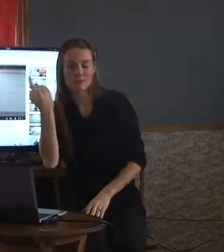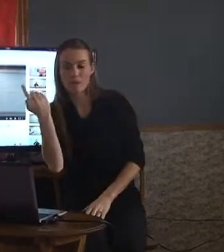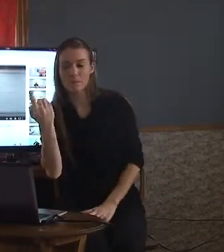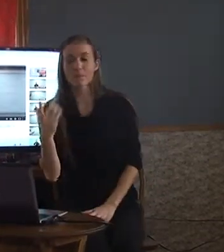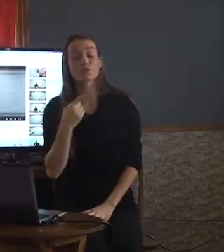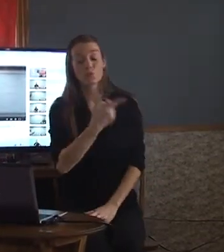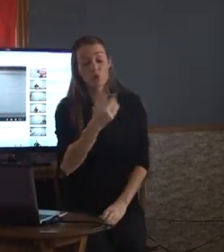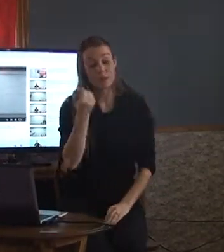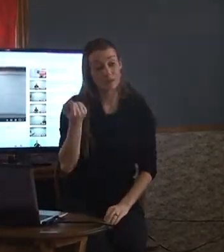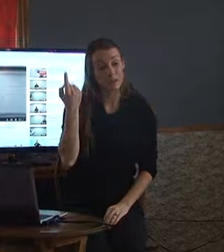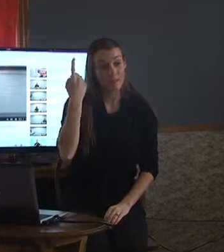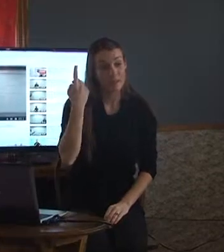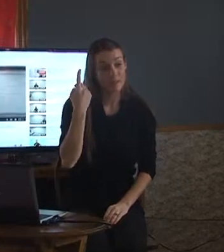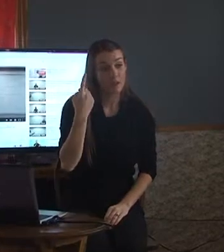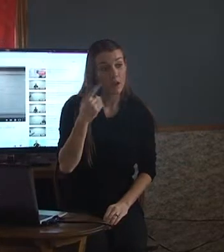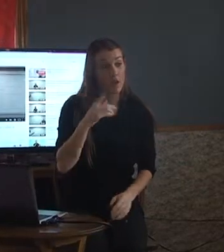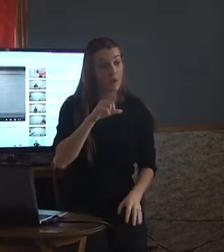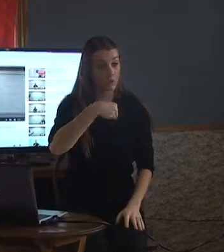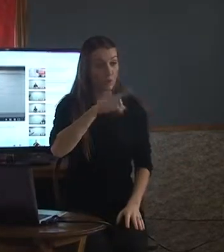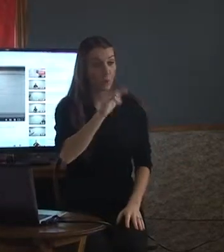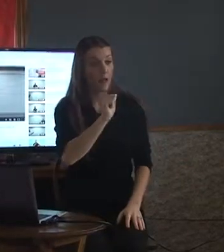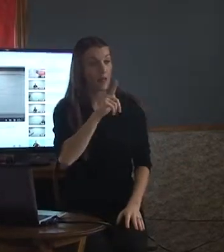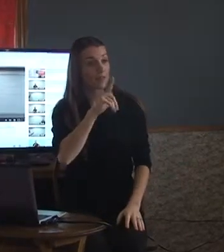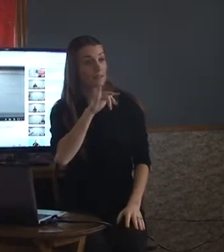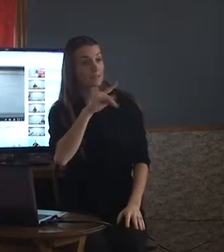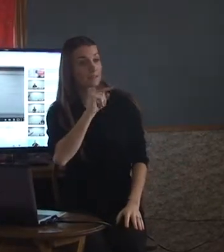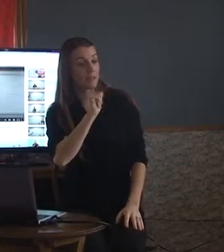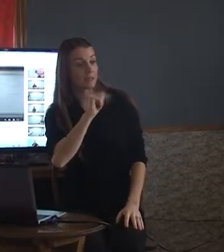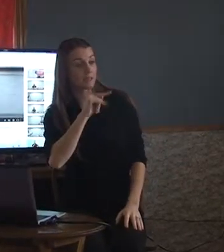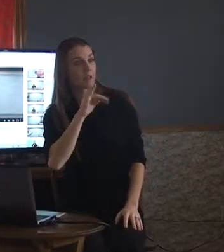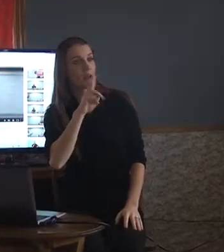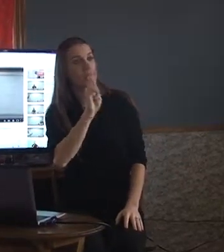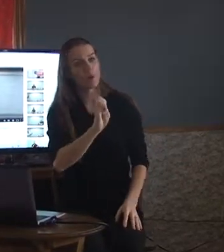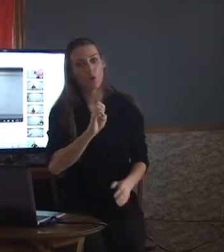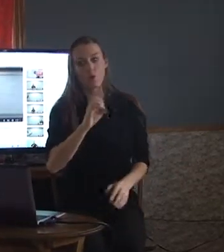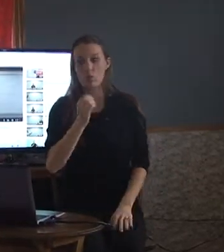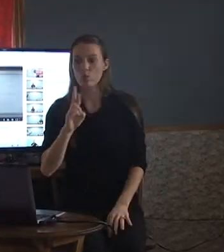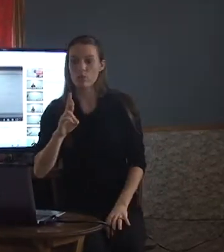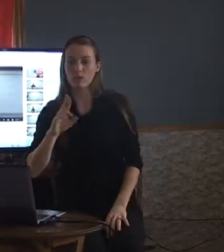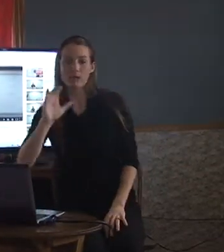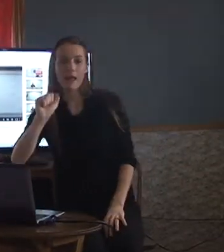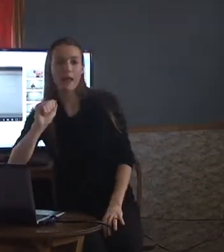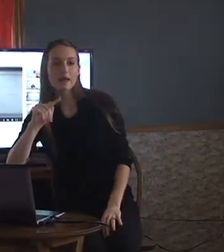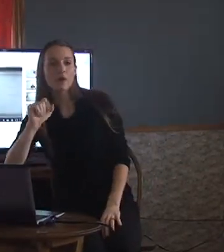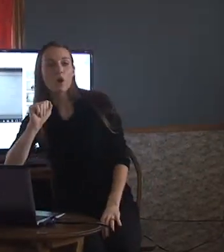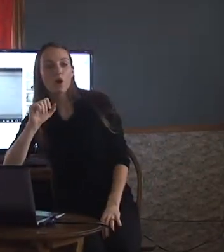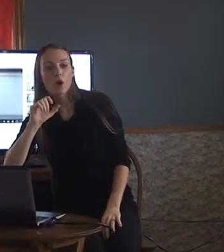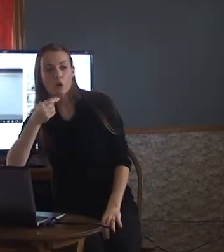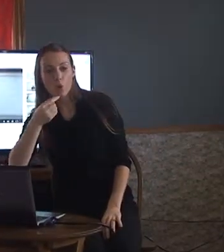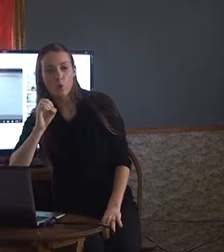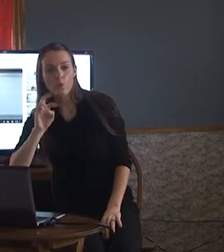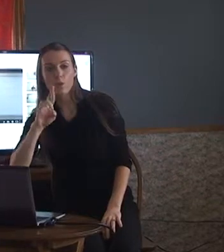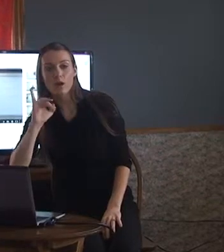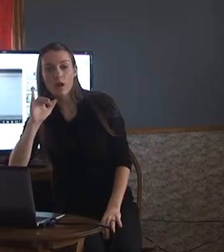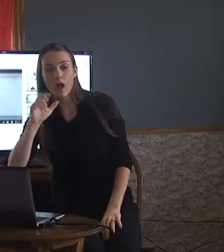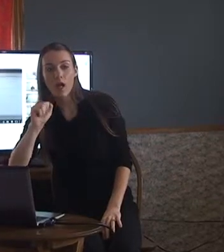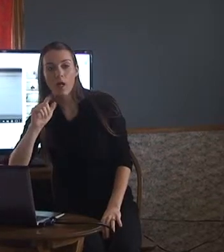qualitative or non-numeric or categorical data? Give you a little head nod if you do.